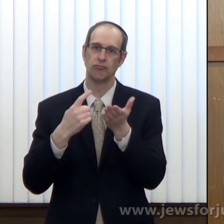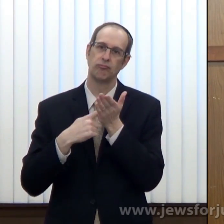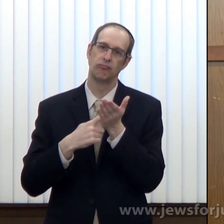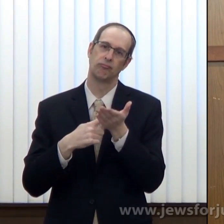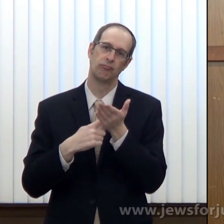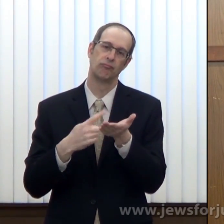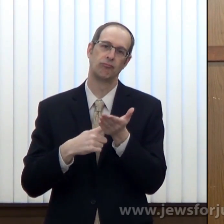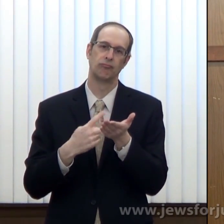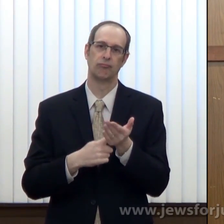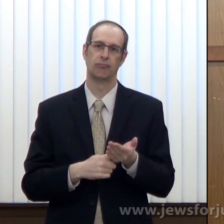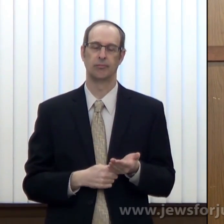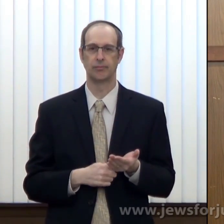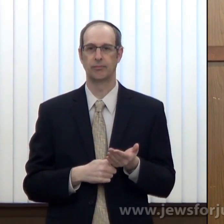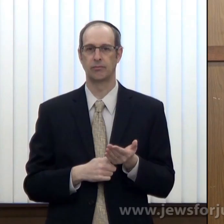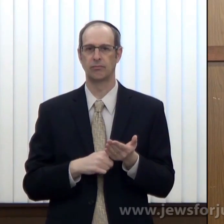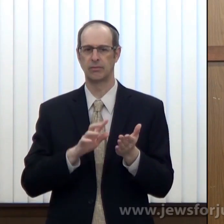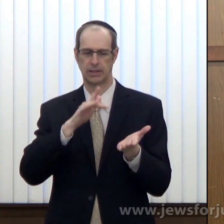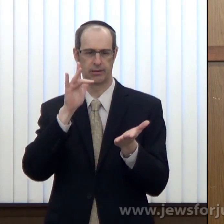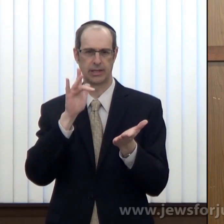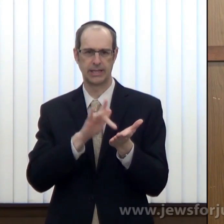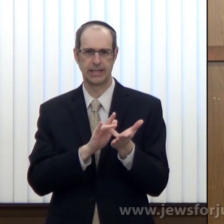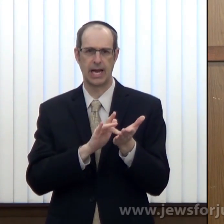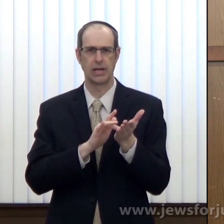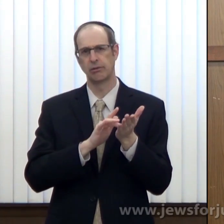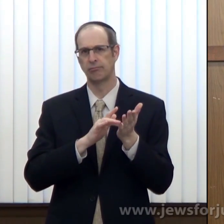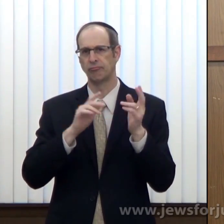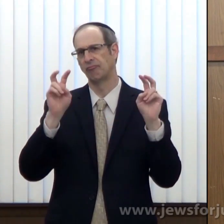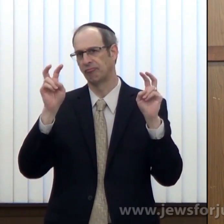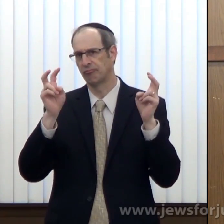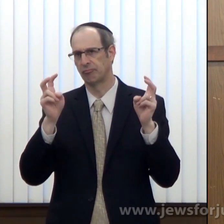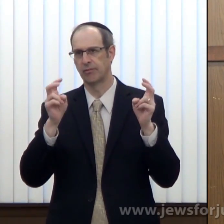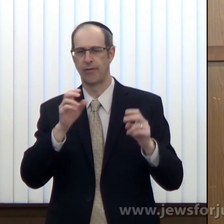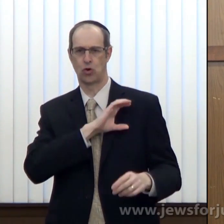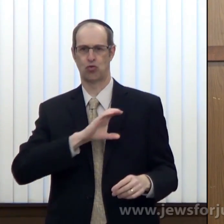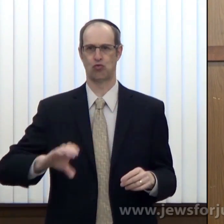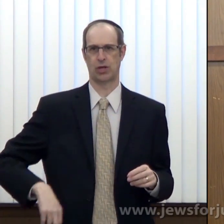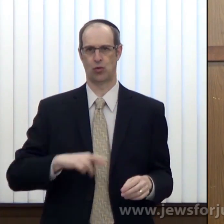discuss the central claim of Christianity.